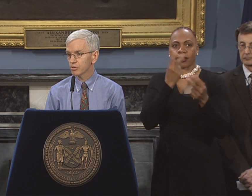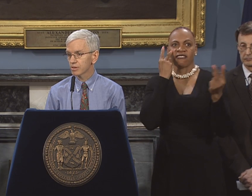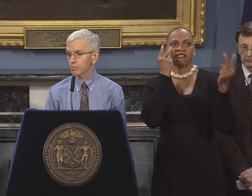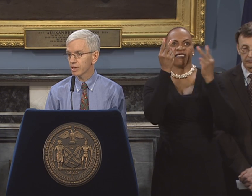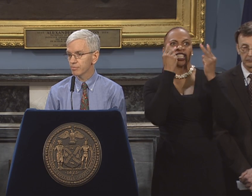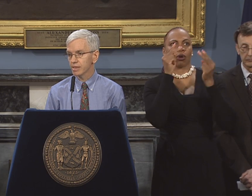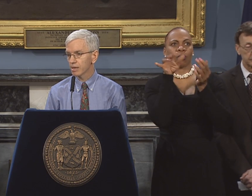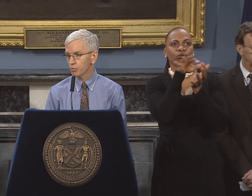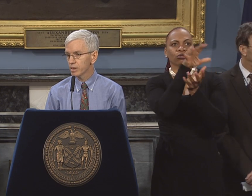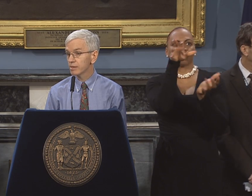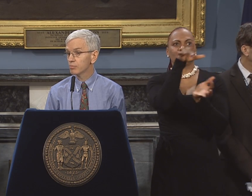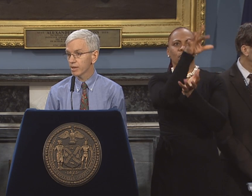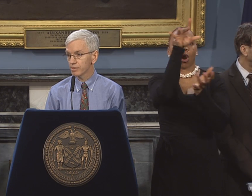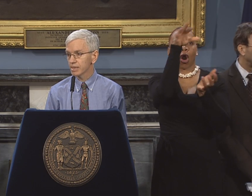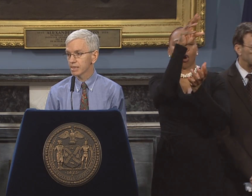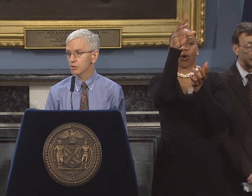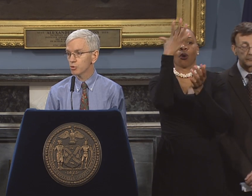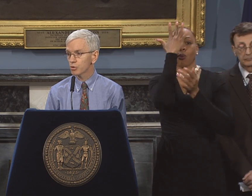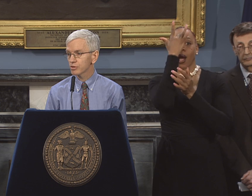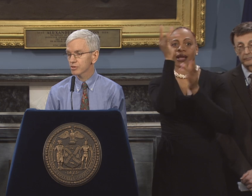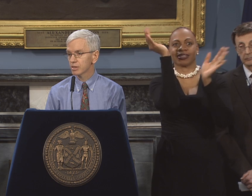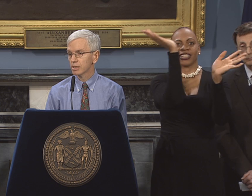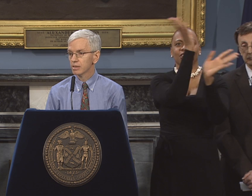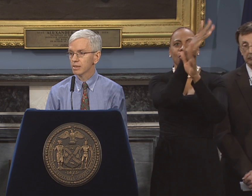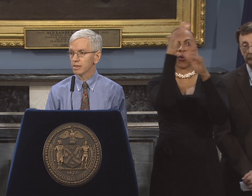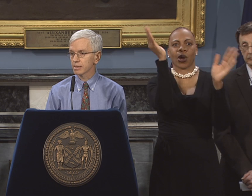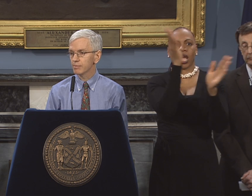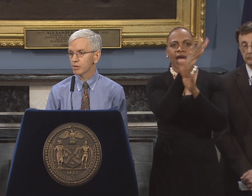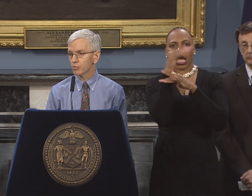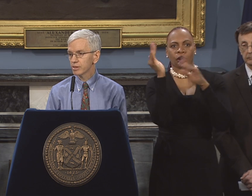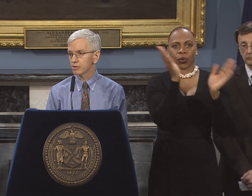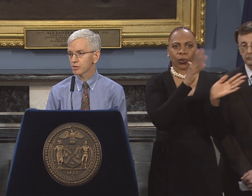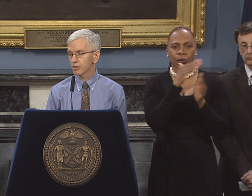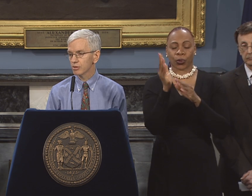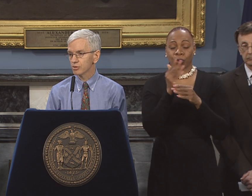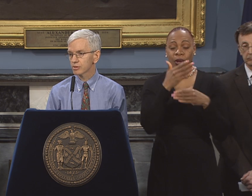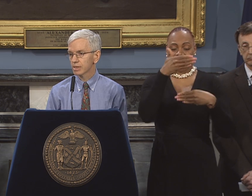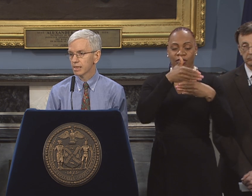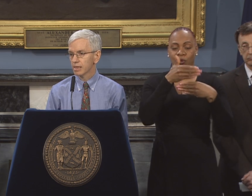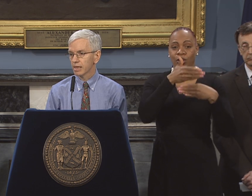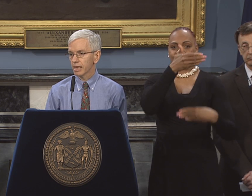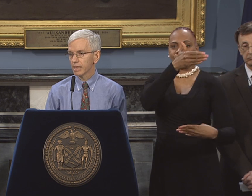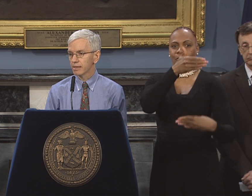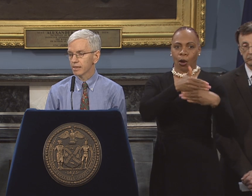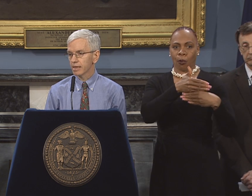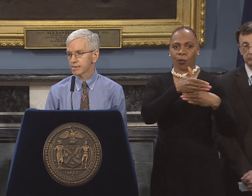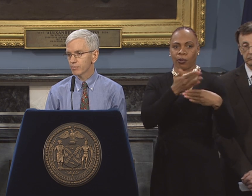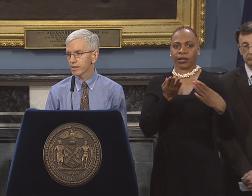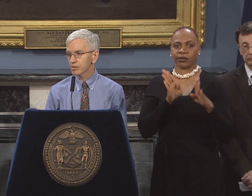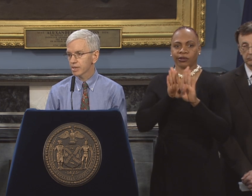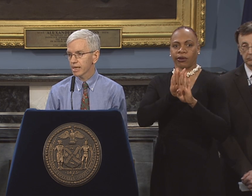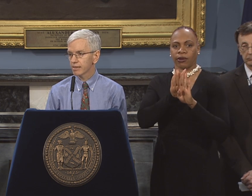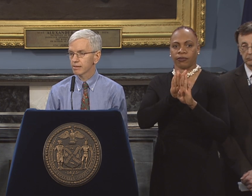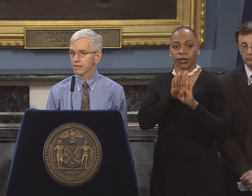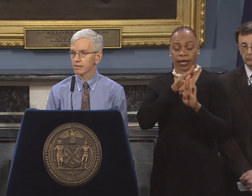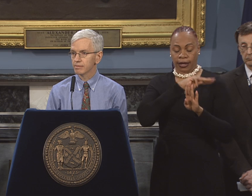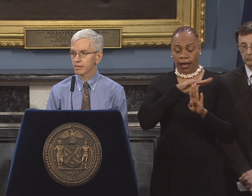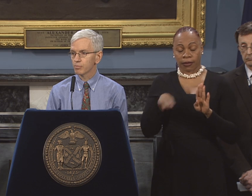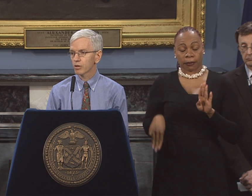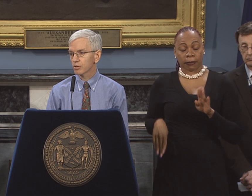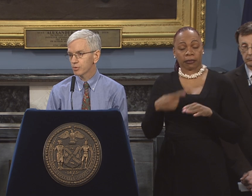heavy smoke, by being upwind, by being indoors, keeping their windows closed. And as the mayor